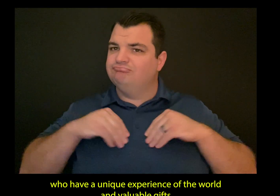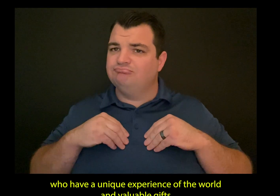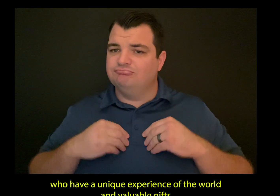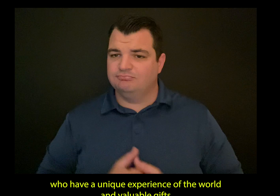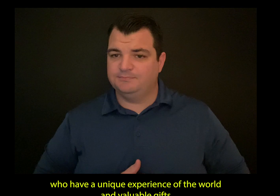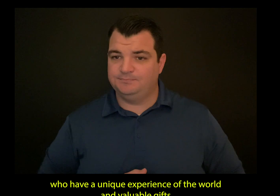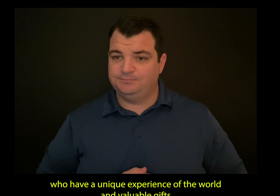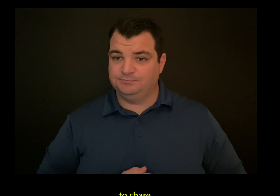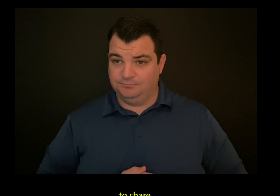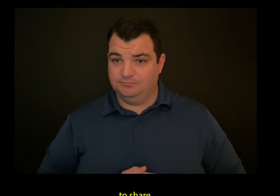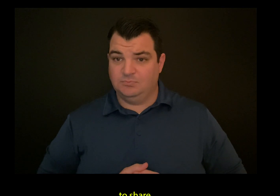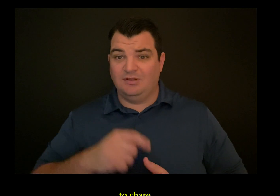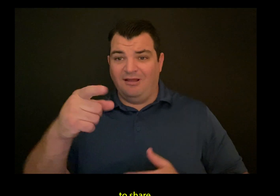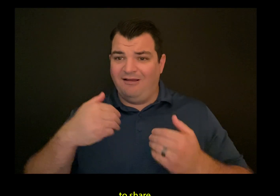and valuable gifts to share.